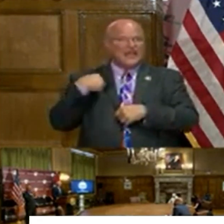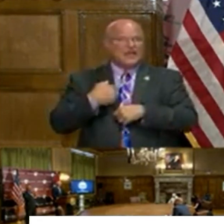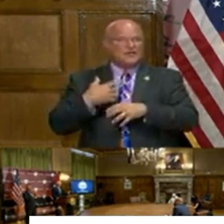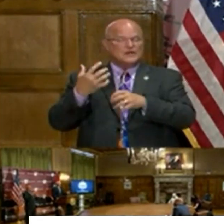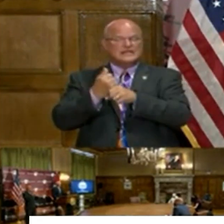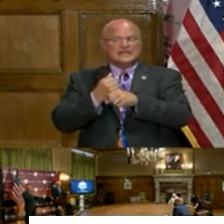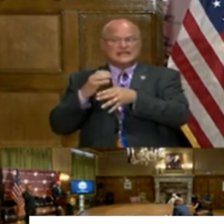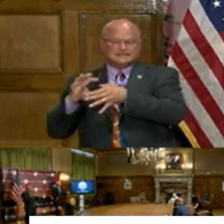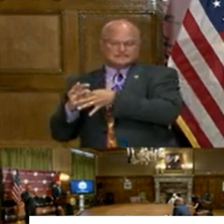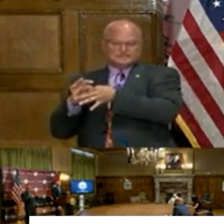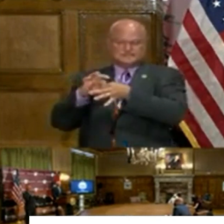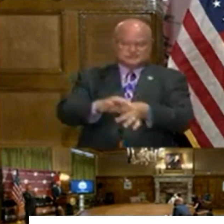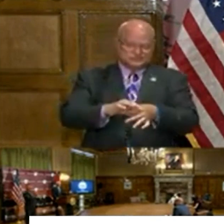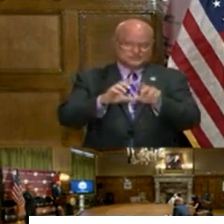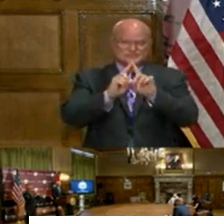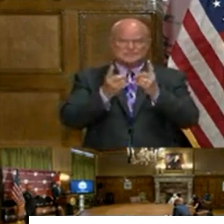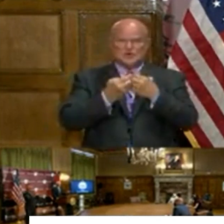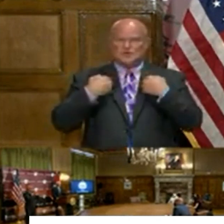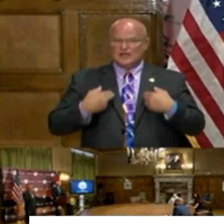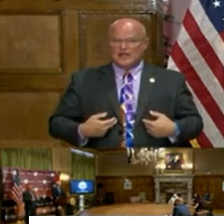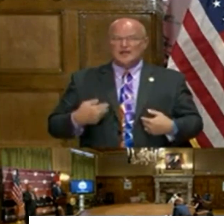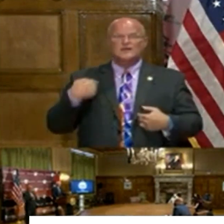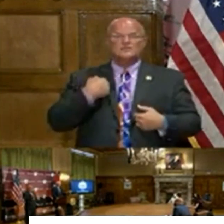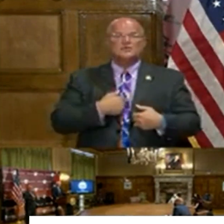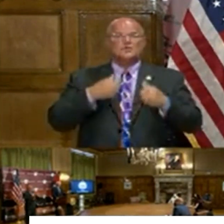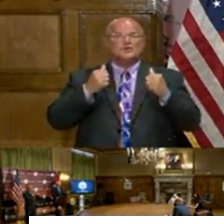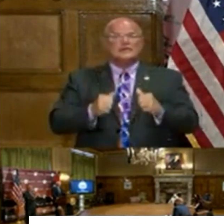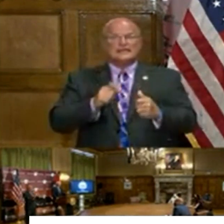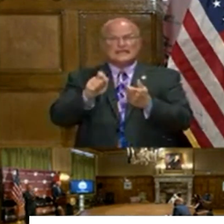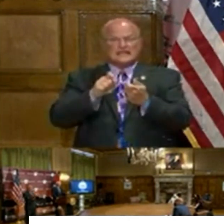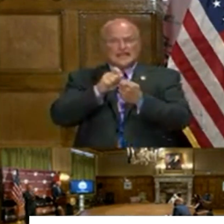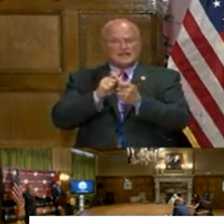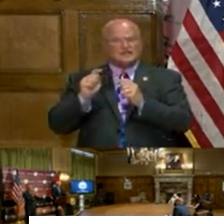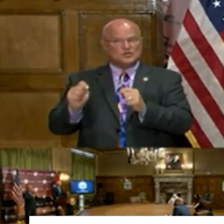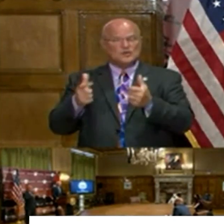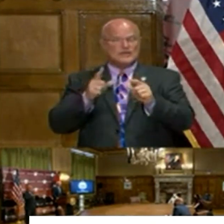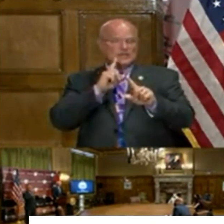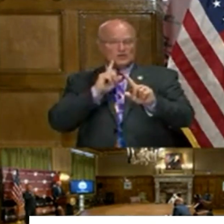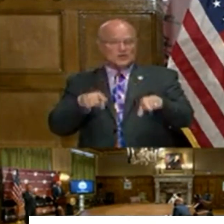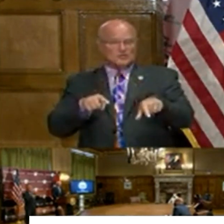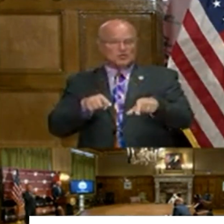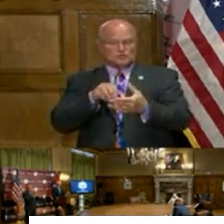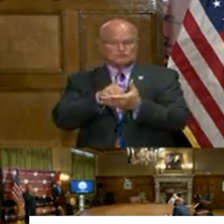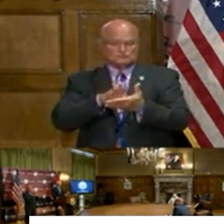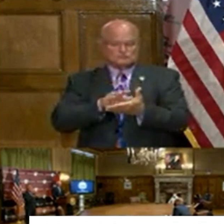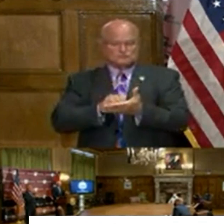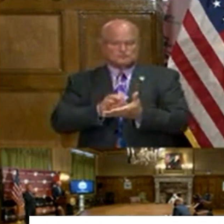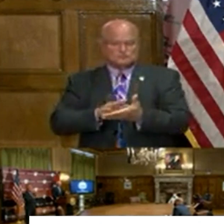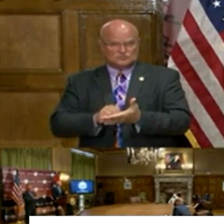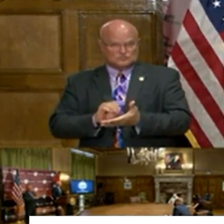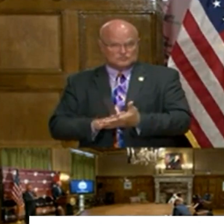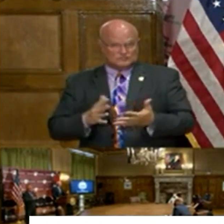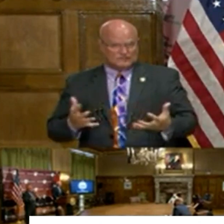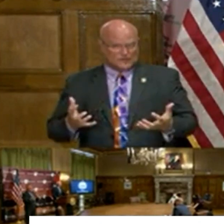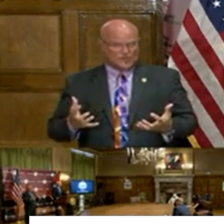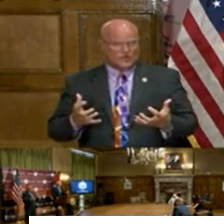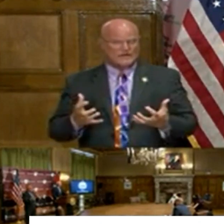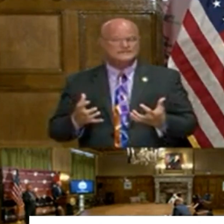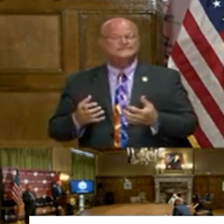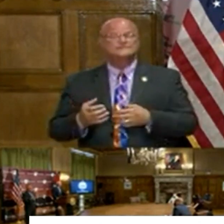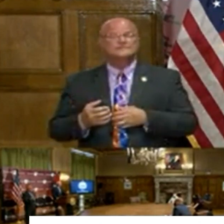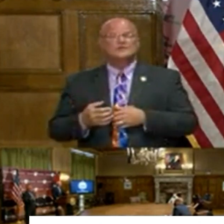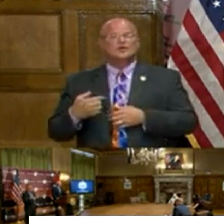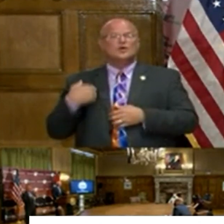that linked in to our Department of Health so we can accurately and quickly report and record those. In addition, we